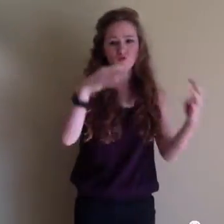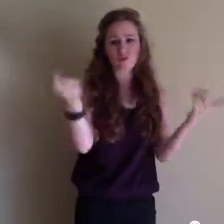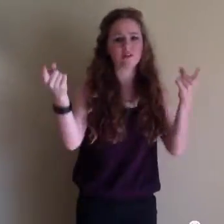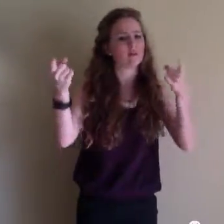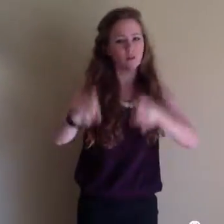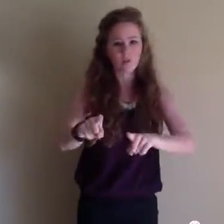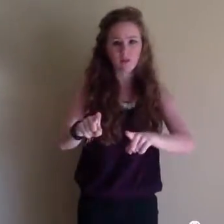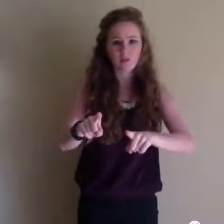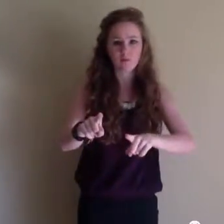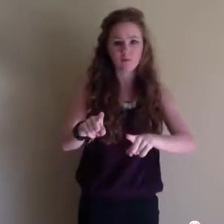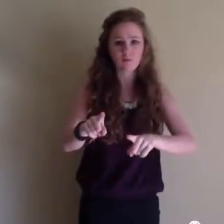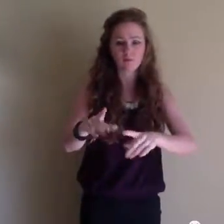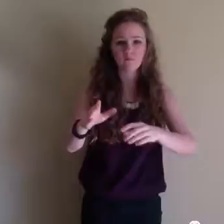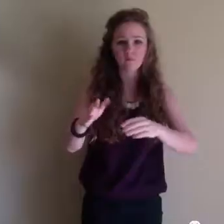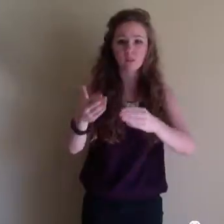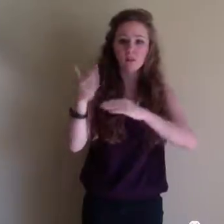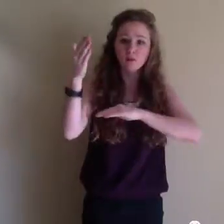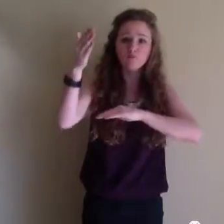The war was going to happen.